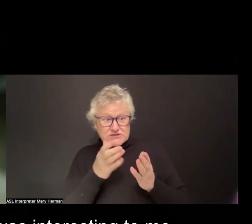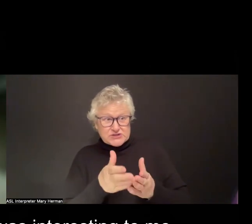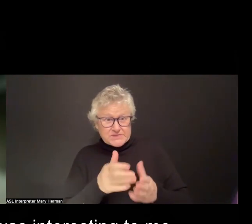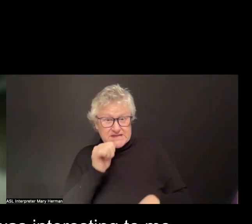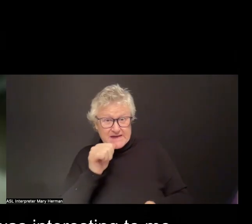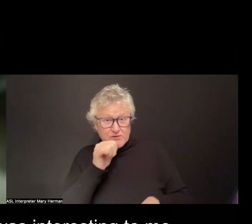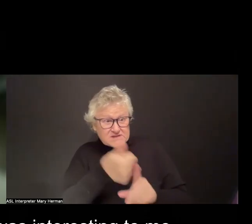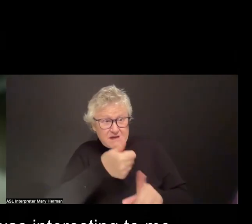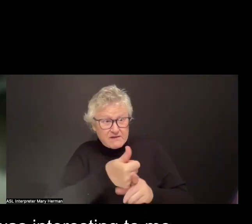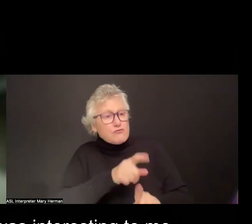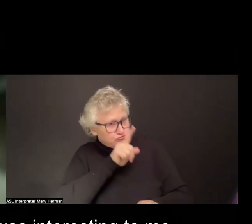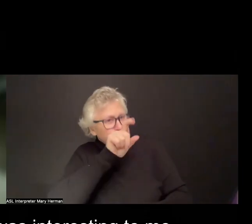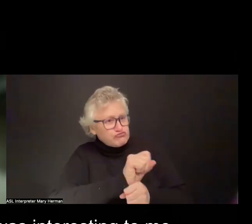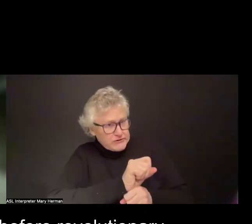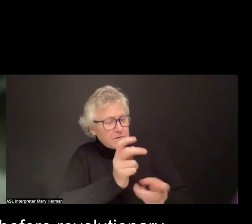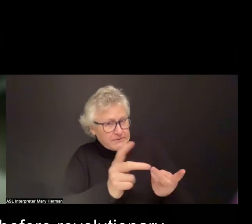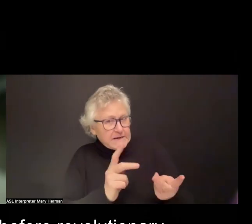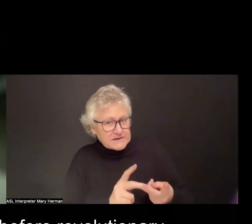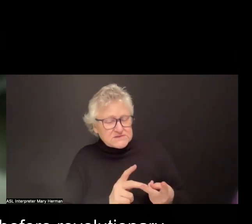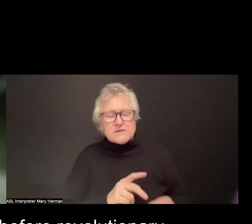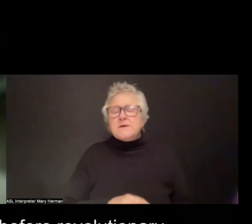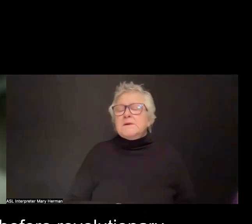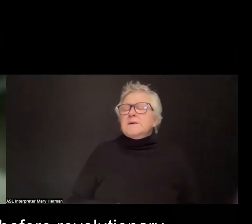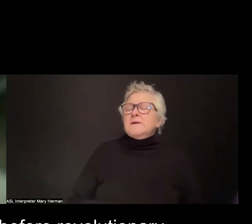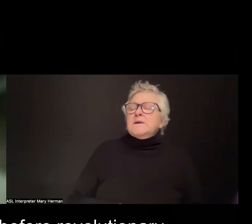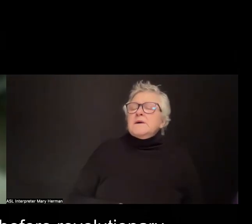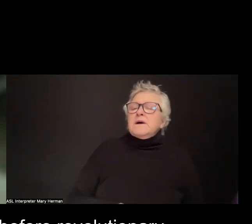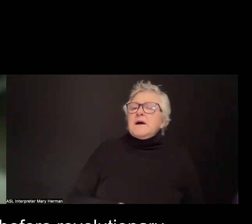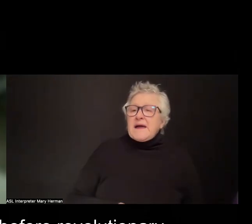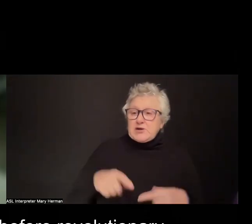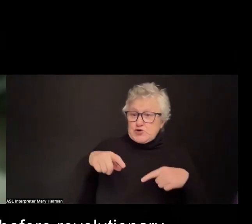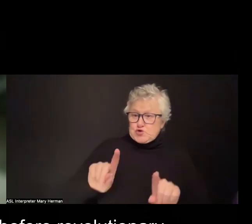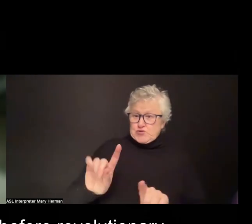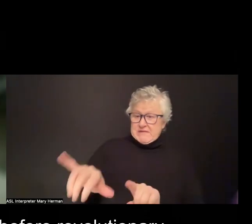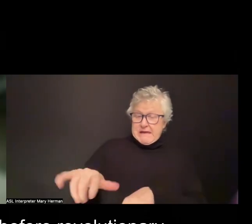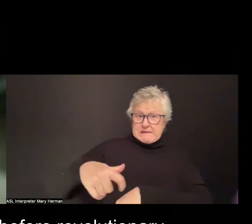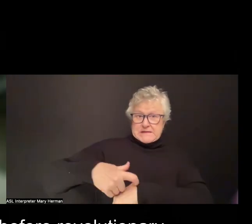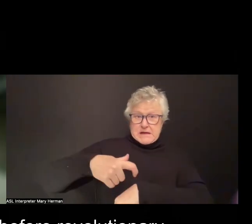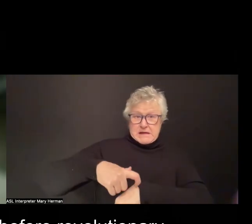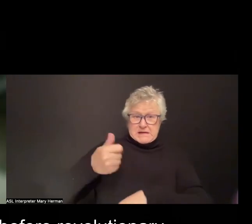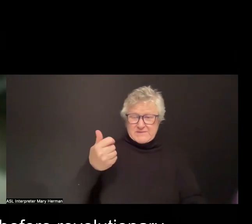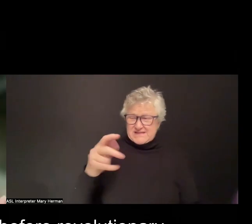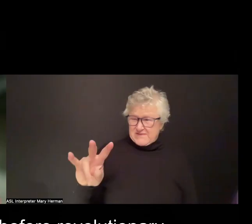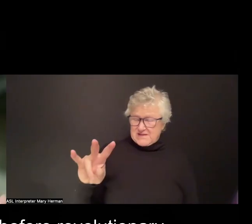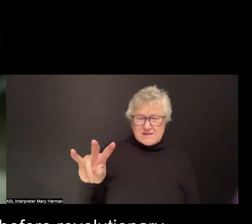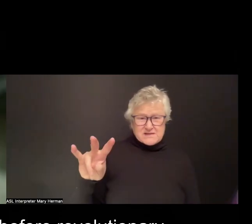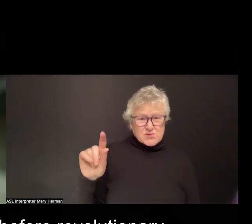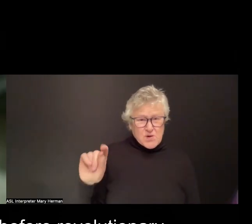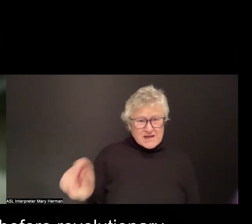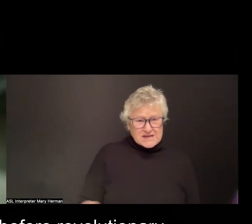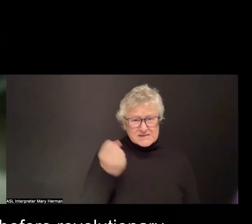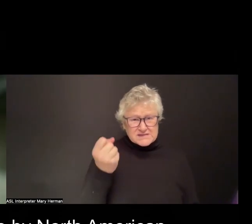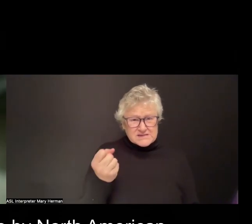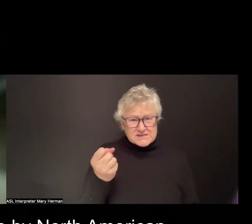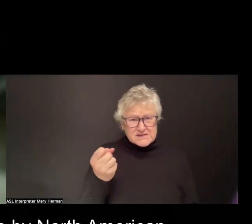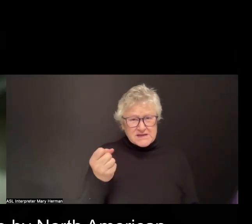interesting to me to think about Hannah's moment in time, the 1720s, well before revolutionary Boston, it was already